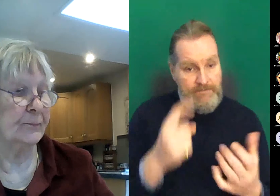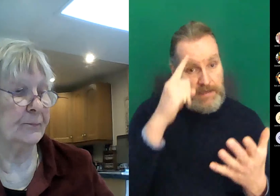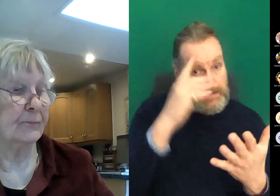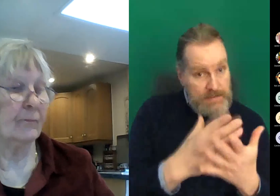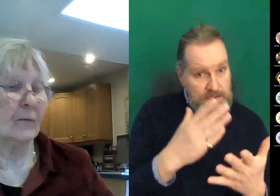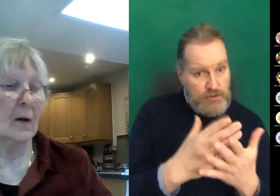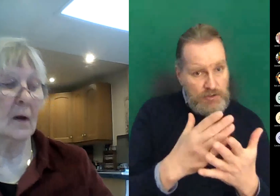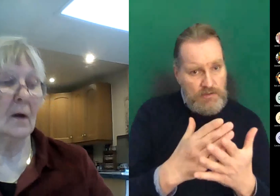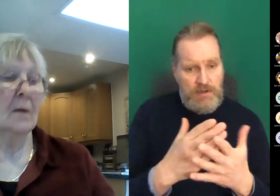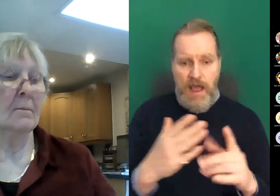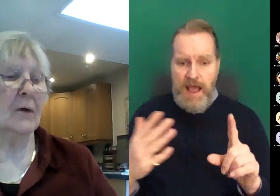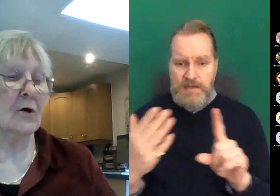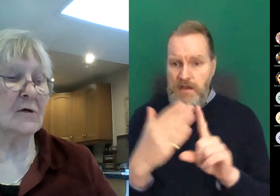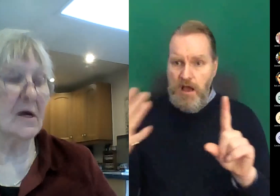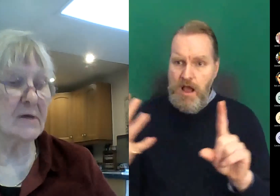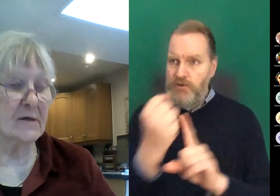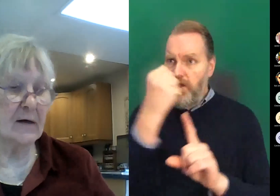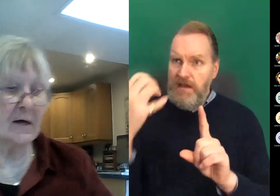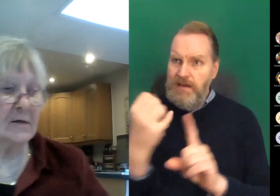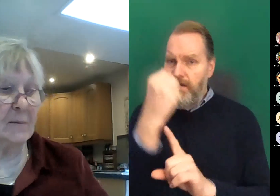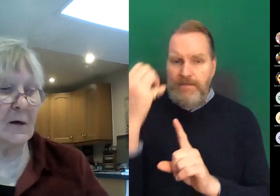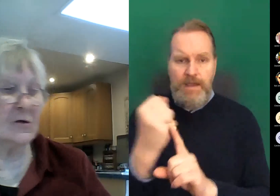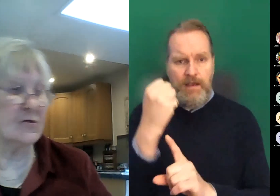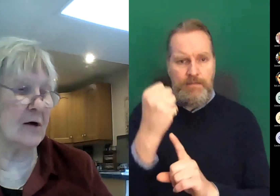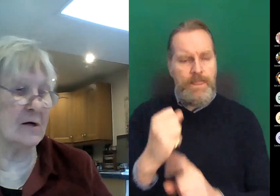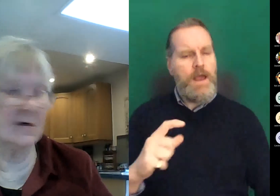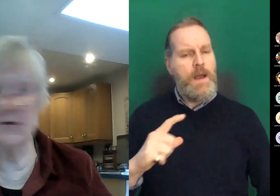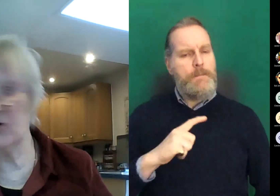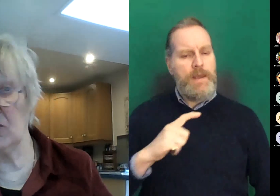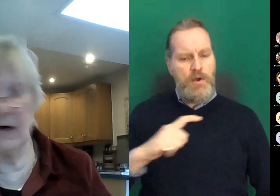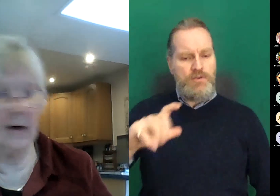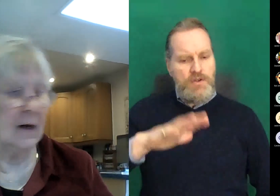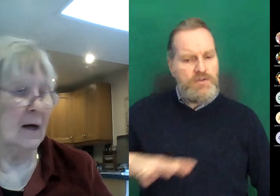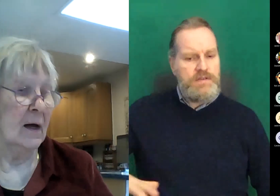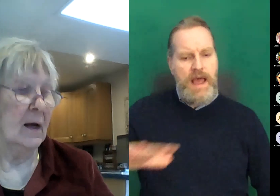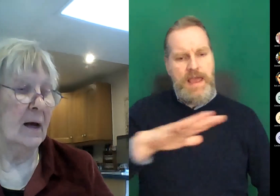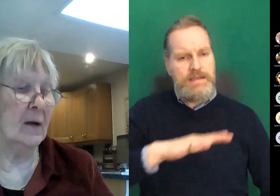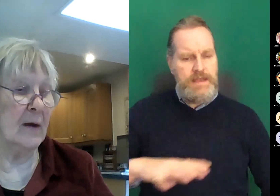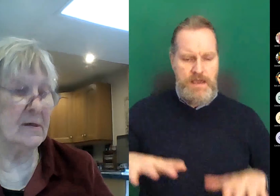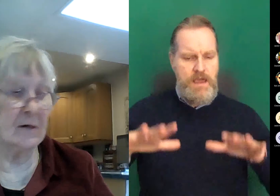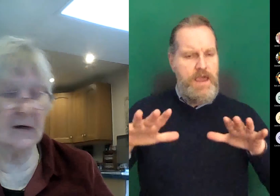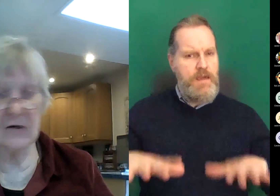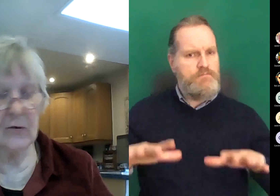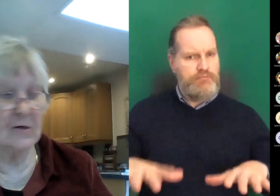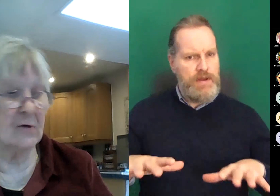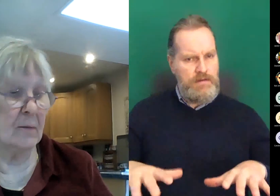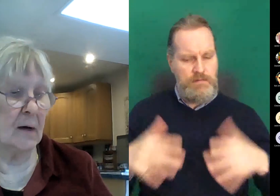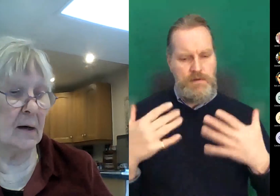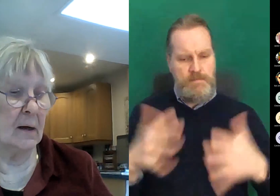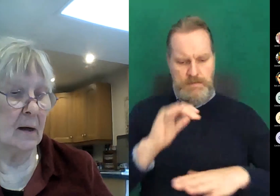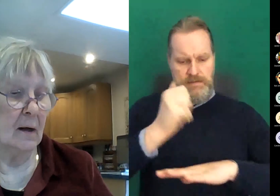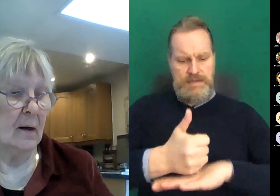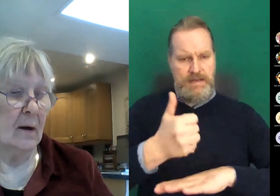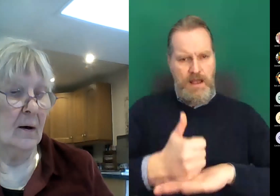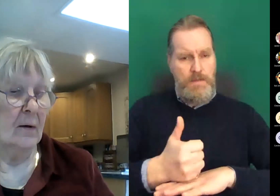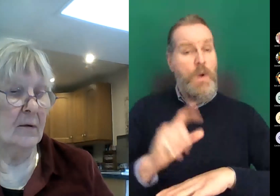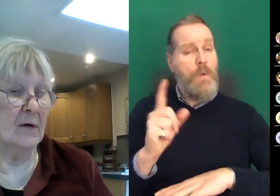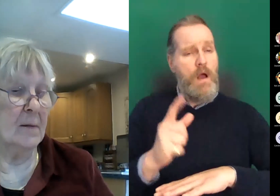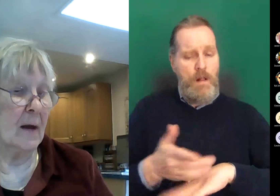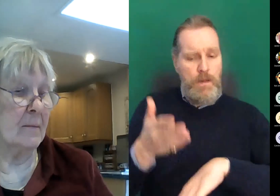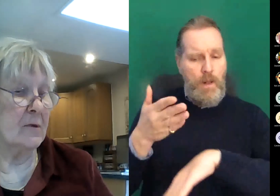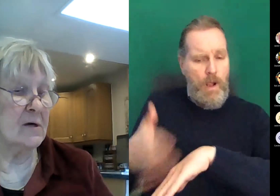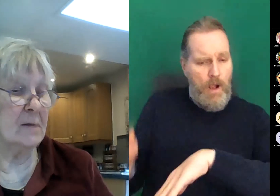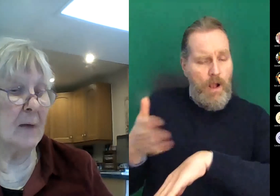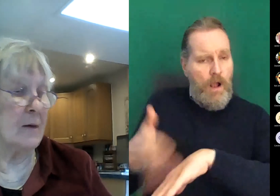aspirations. Because our society has been constructed historically in ways that excluded so many,